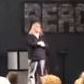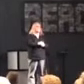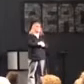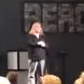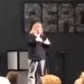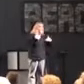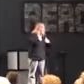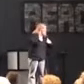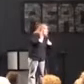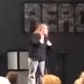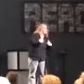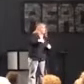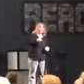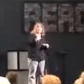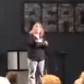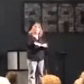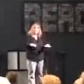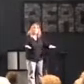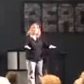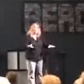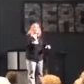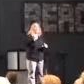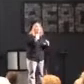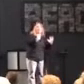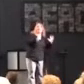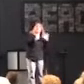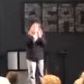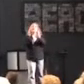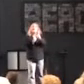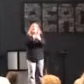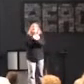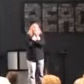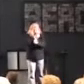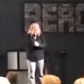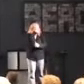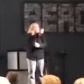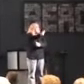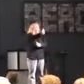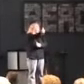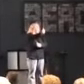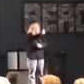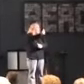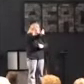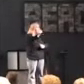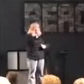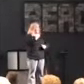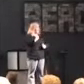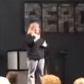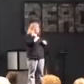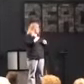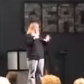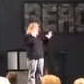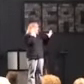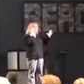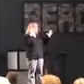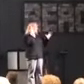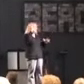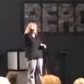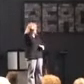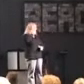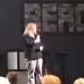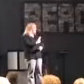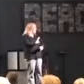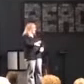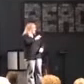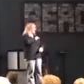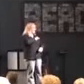animal nor a child who didn't immediately love my dad. It's like he has some kind of magic over them. And I